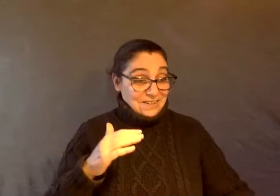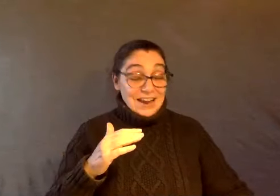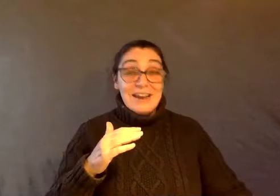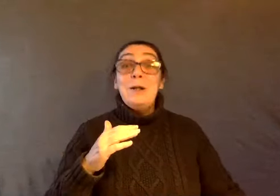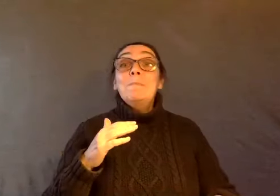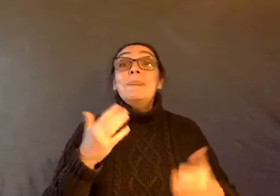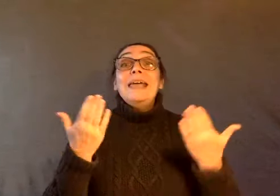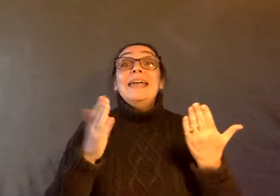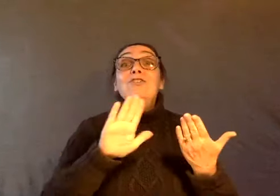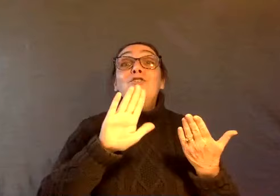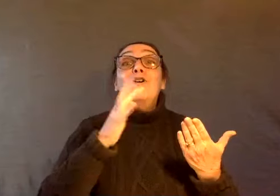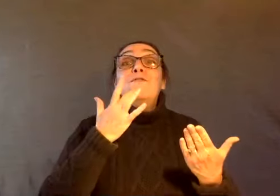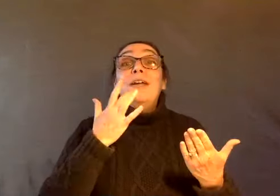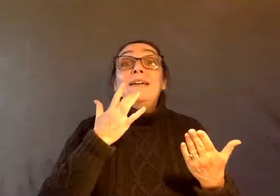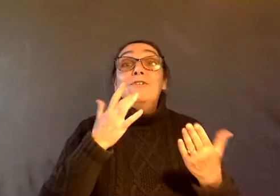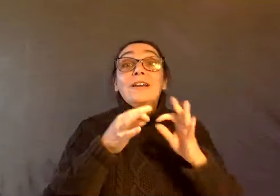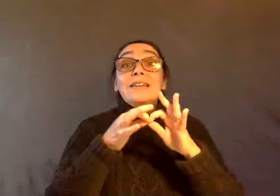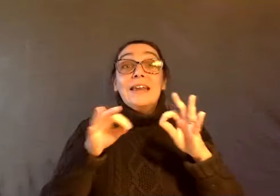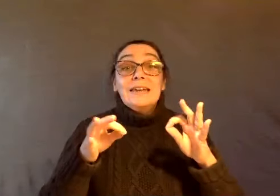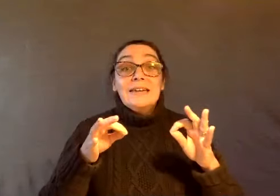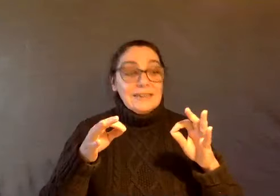Okay, here's your favorite sentence.